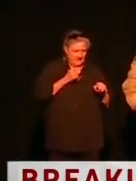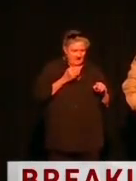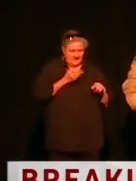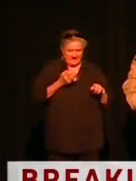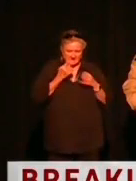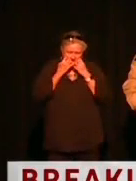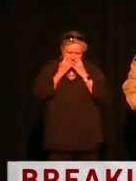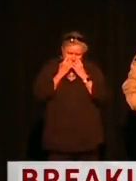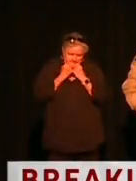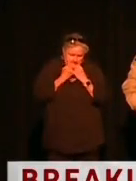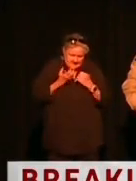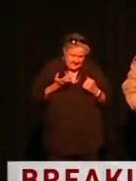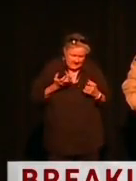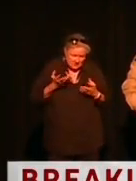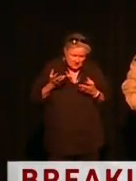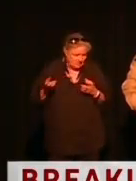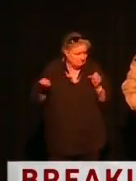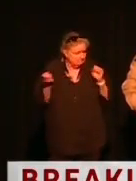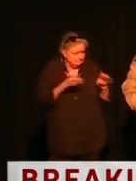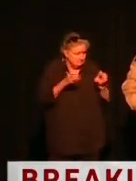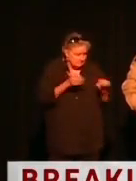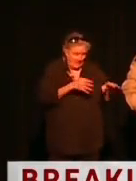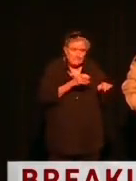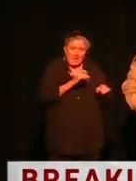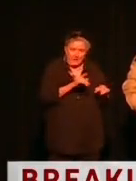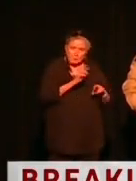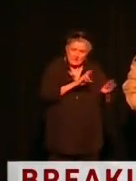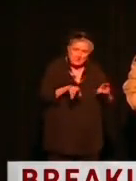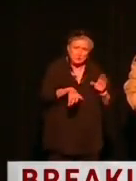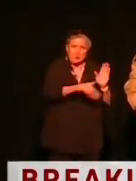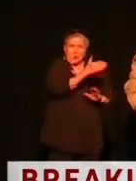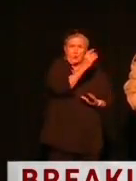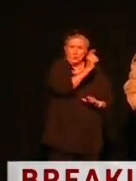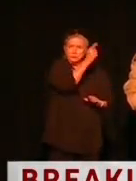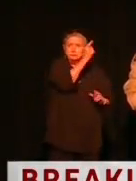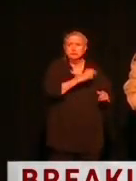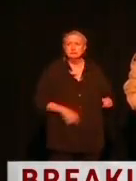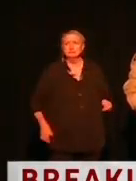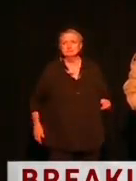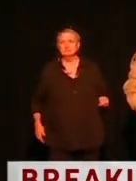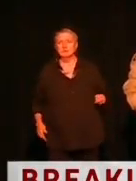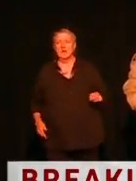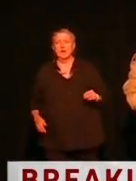irreplaceable things in your home that you can take with you, that you can pack and have ready to go at a moment's notice.